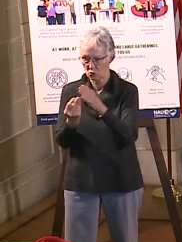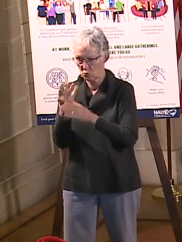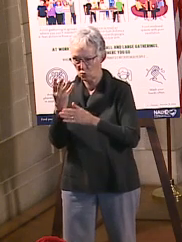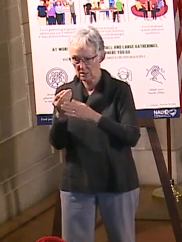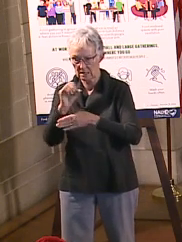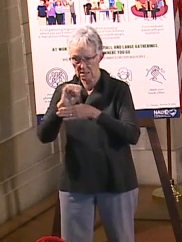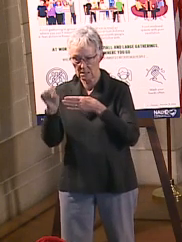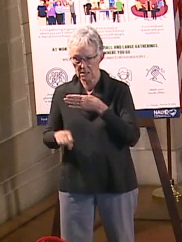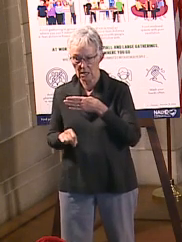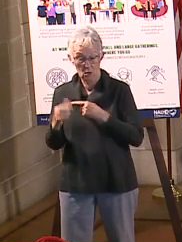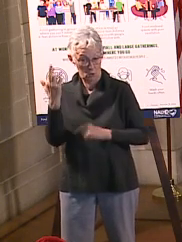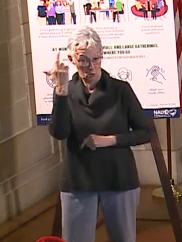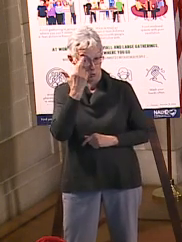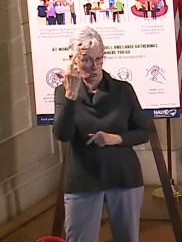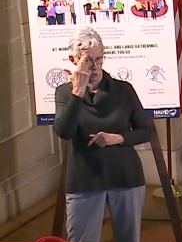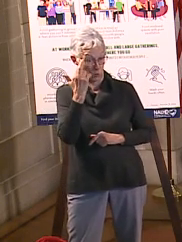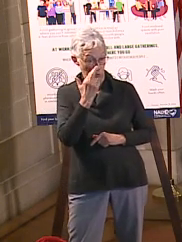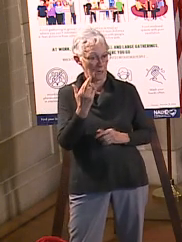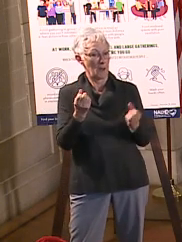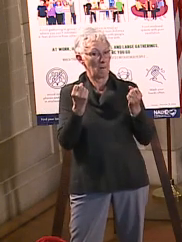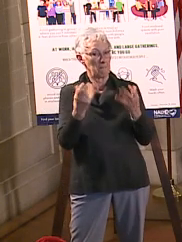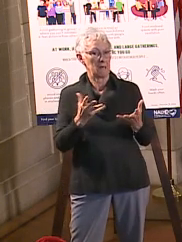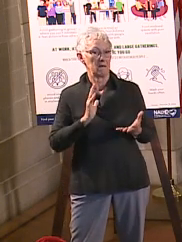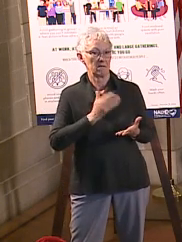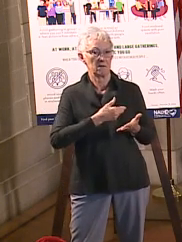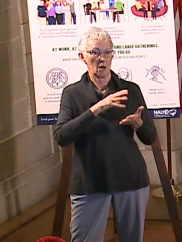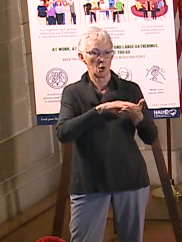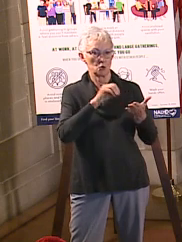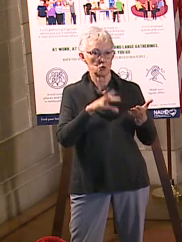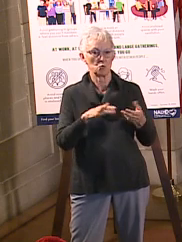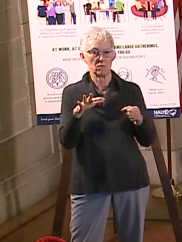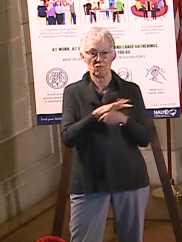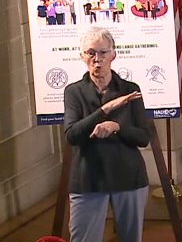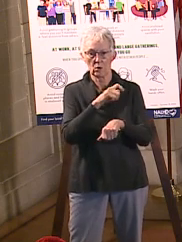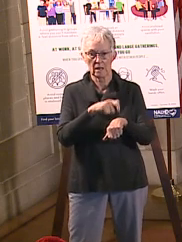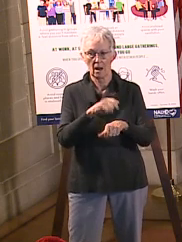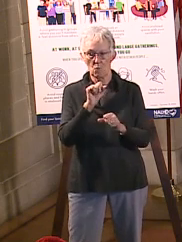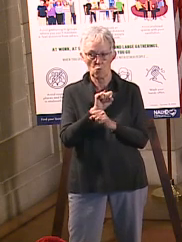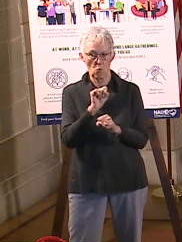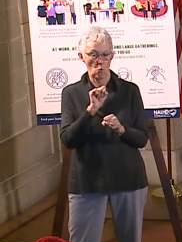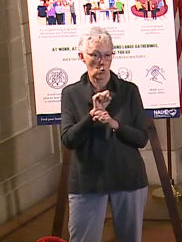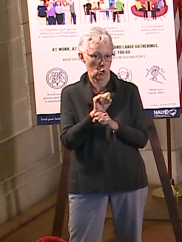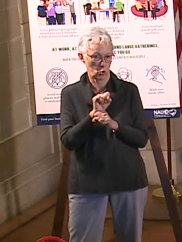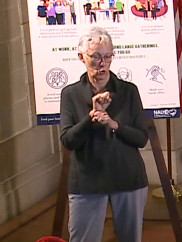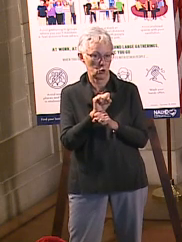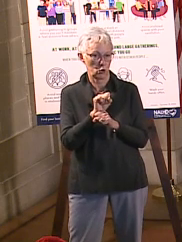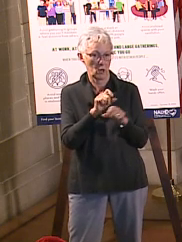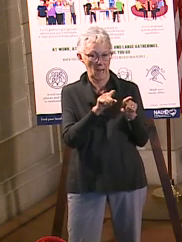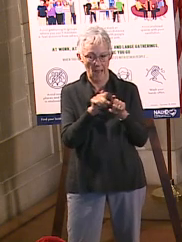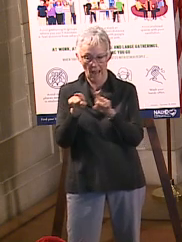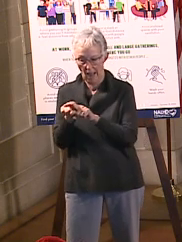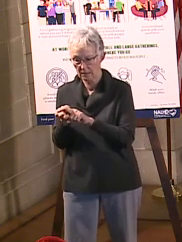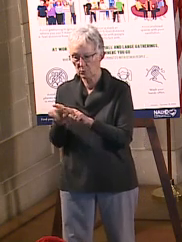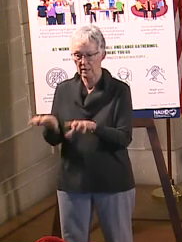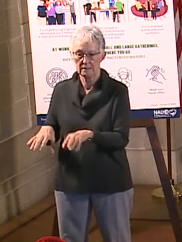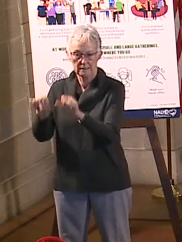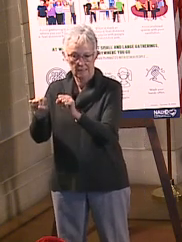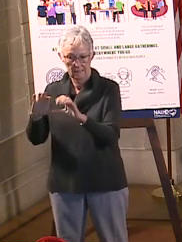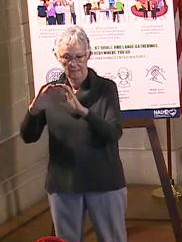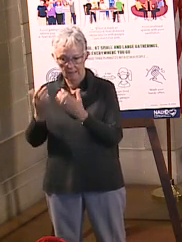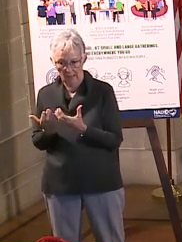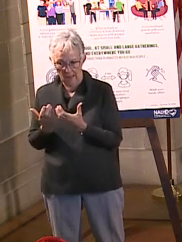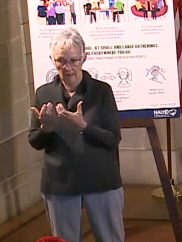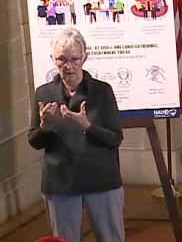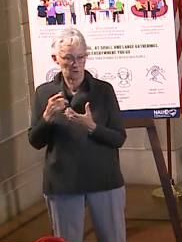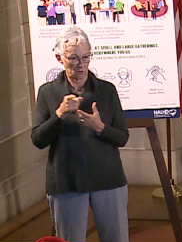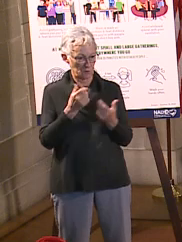many of our students there are in the full-time workforce, and they're trying to find that balance between either taking online education or coming back